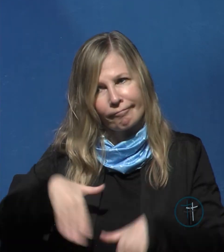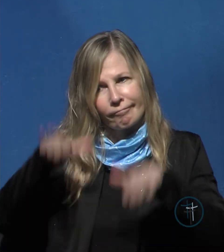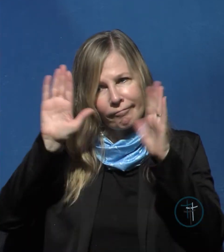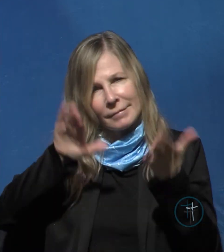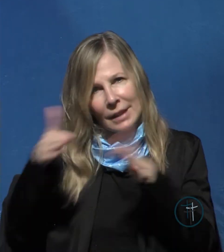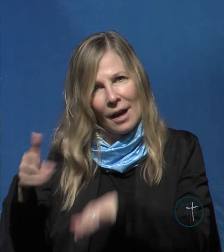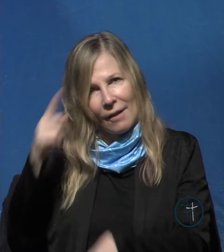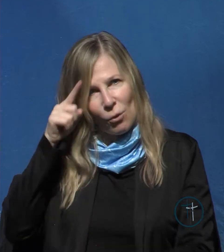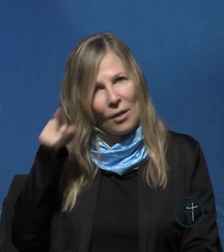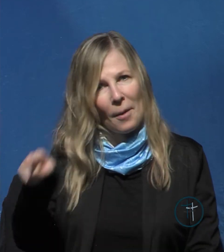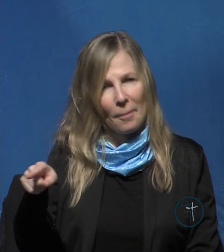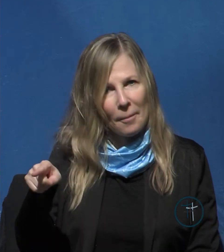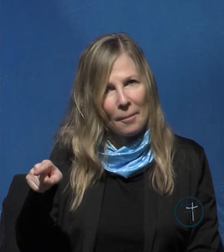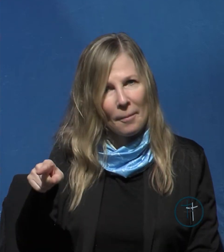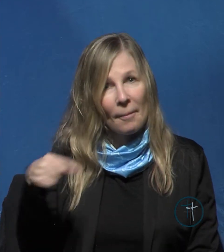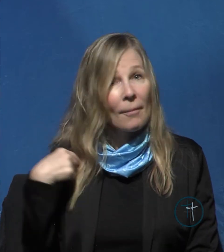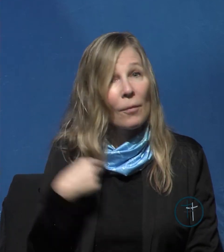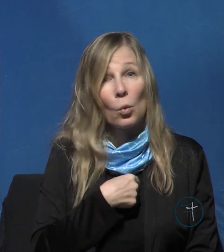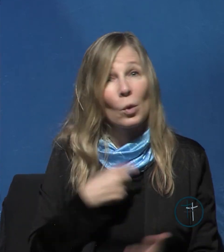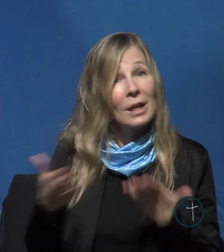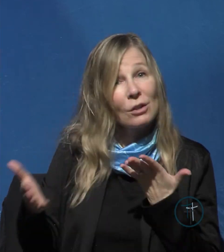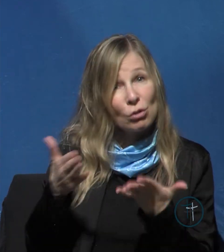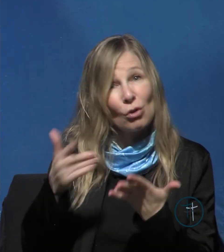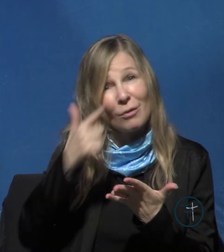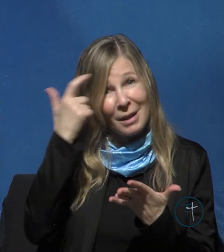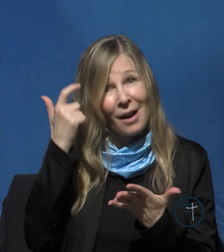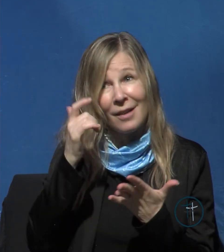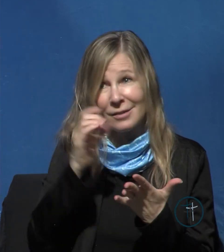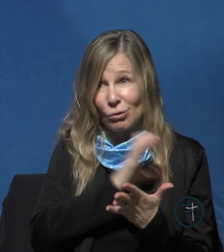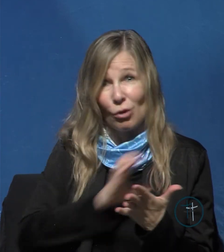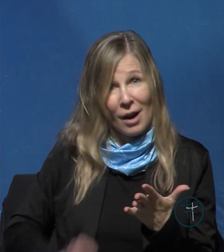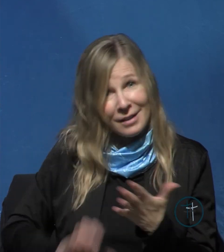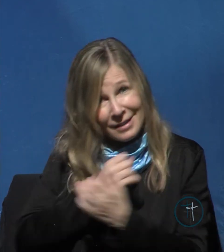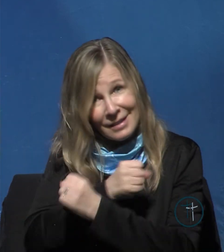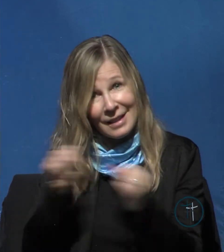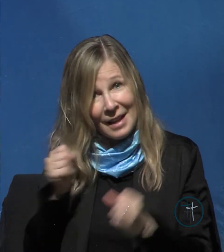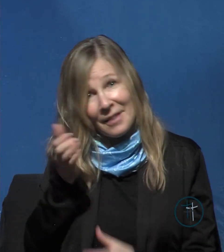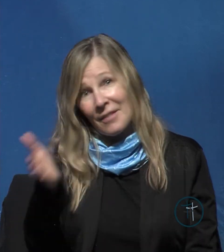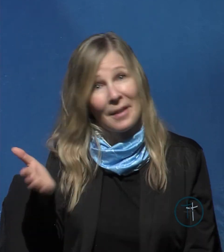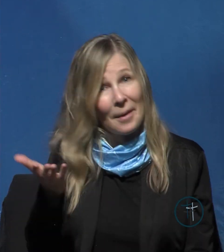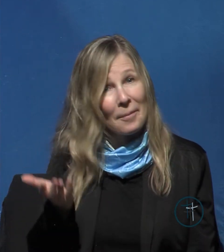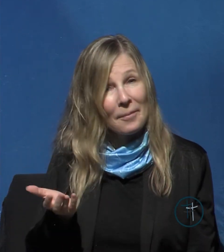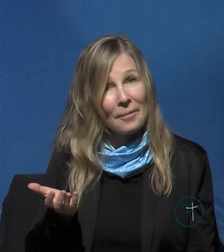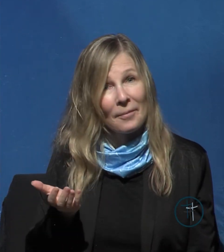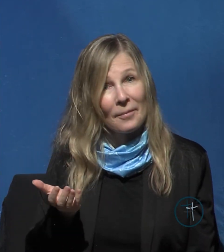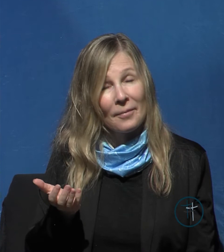We serve them because Christ saved them.